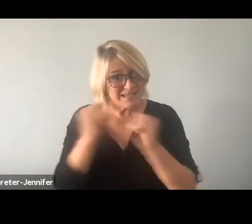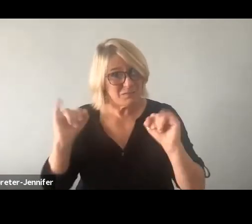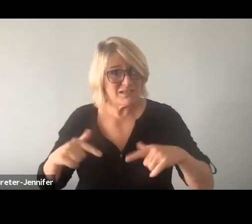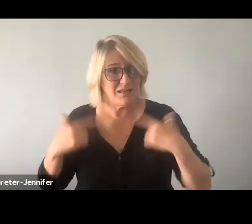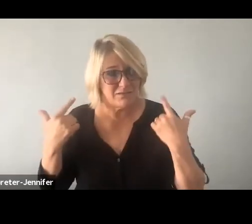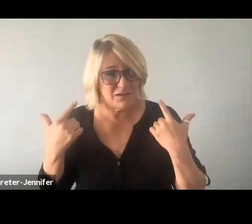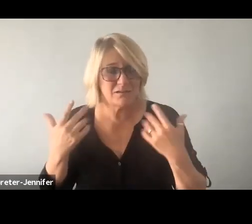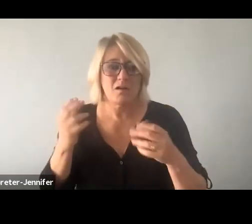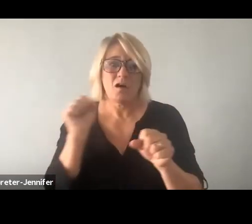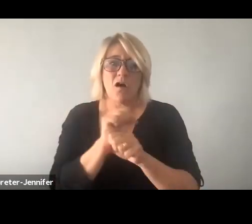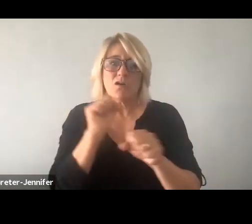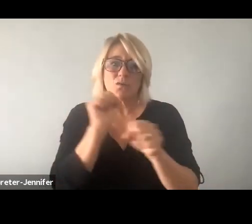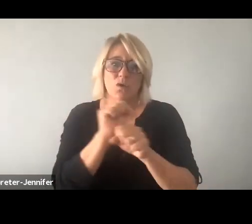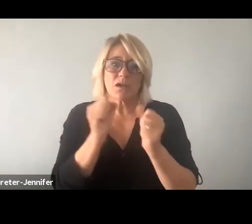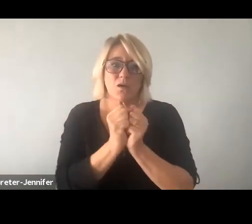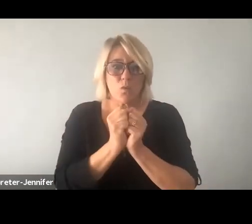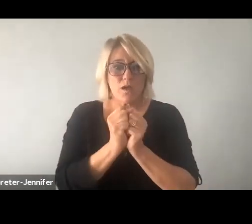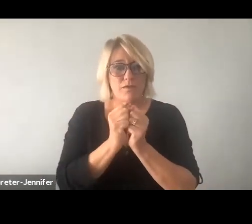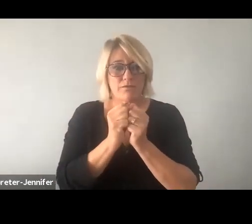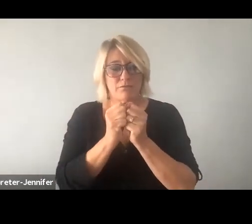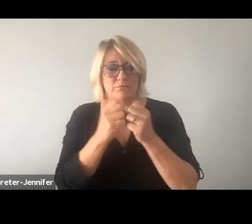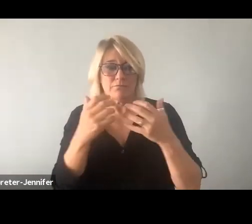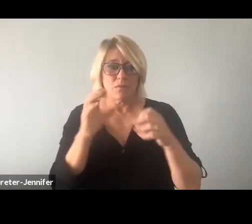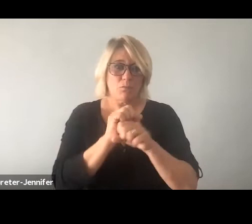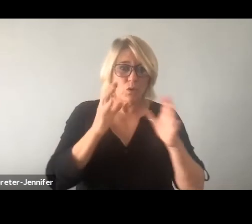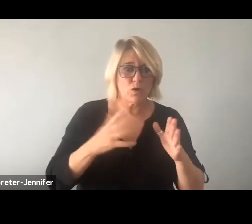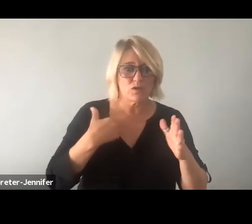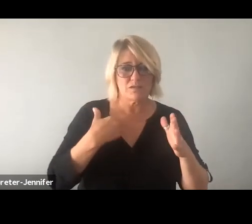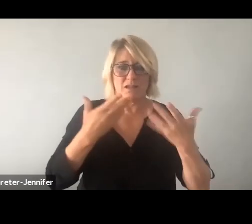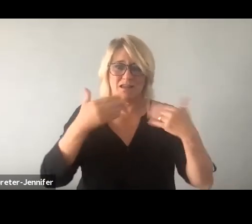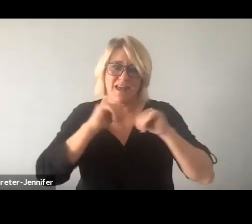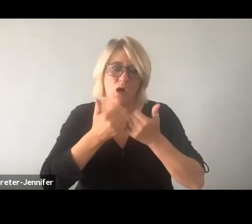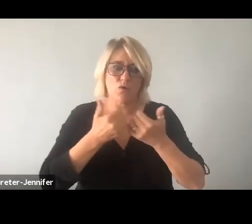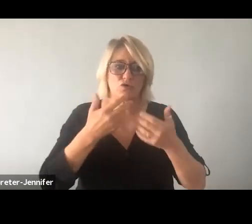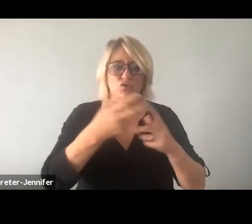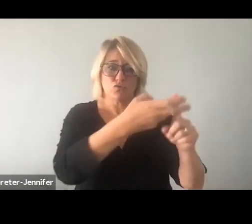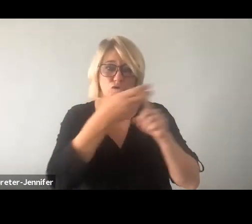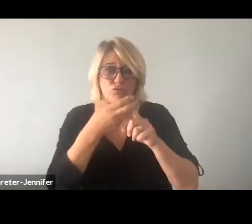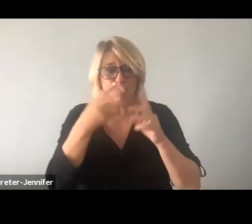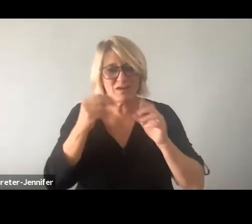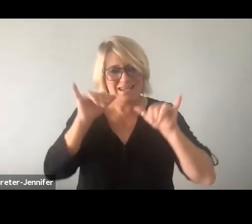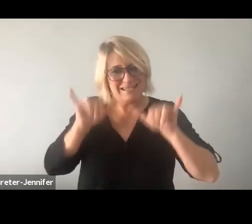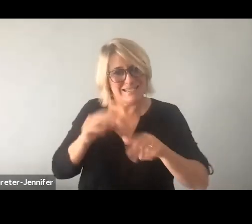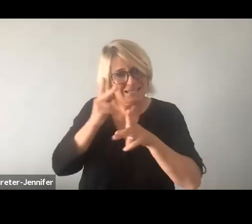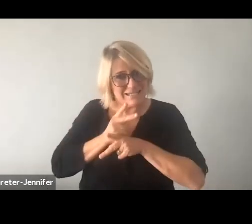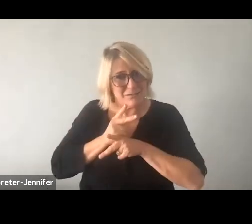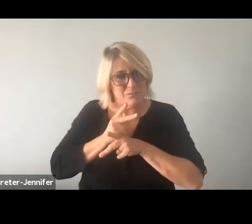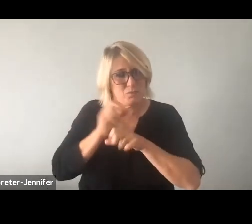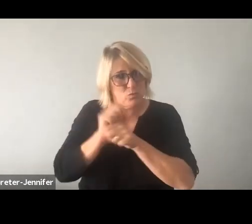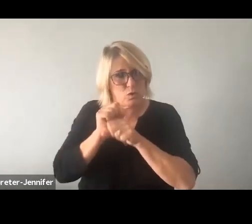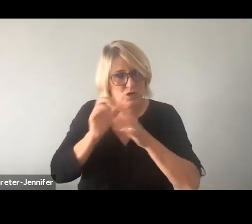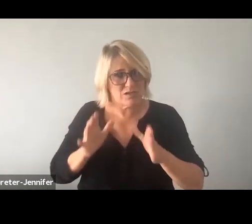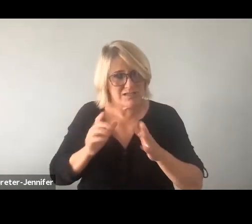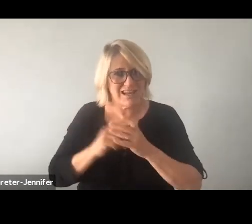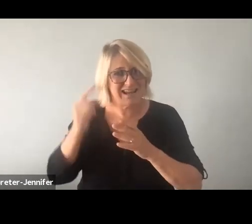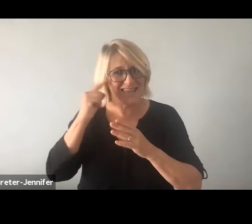are working with employers on strategies for recruiting and retaining workers with disabilities. I think it's